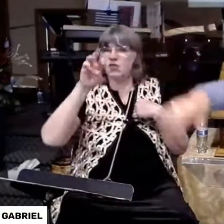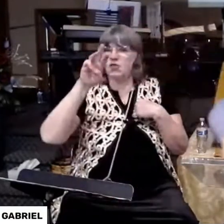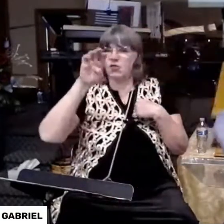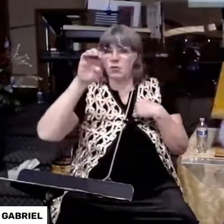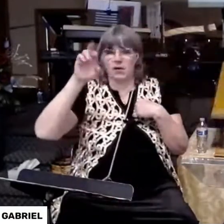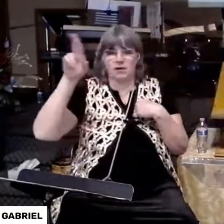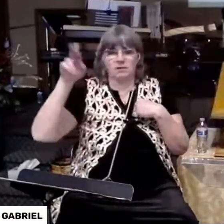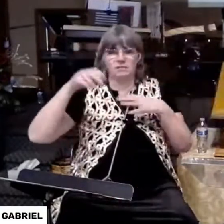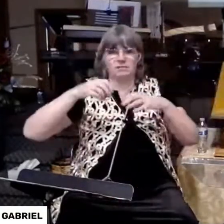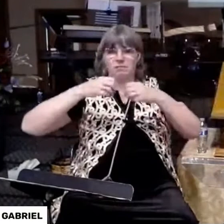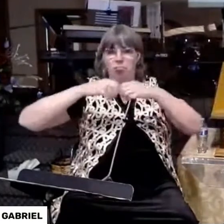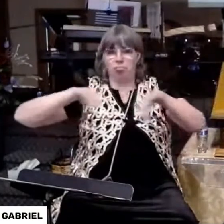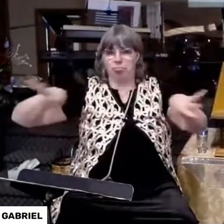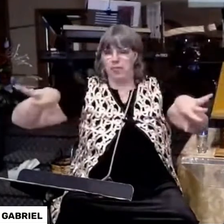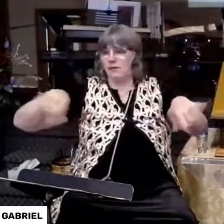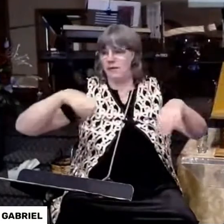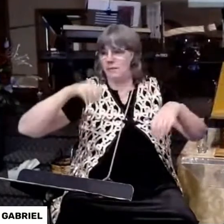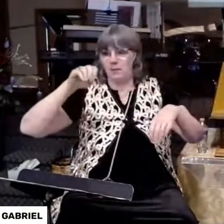house outside.